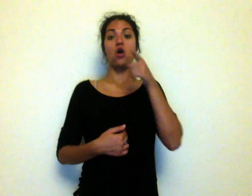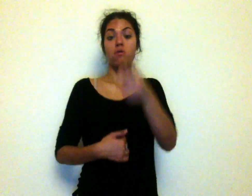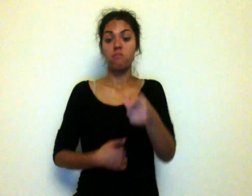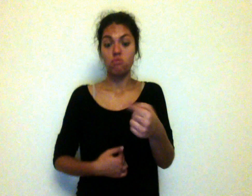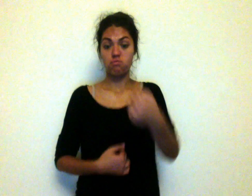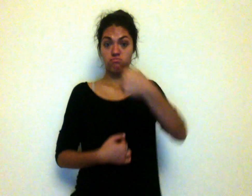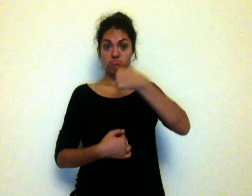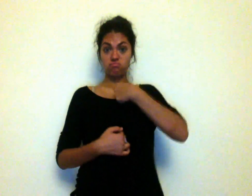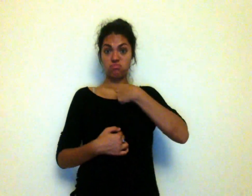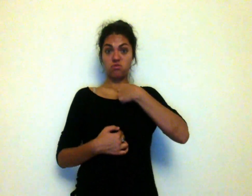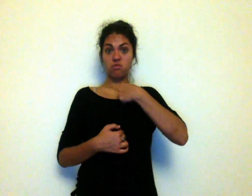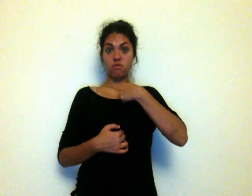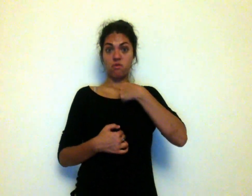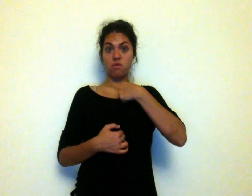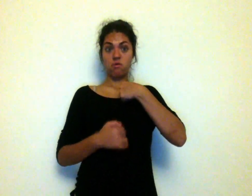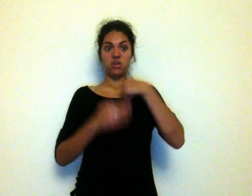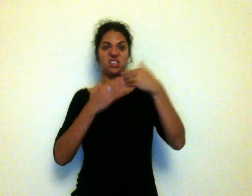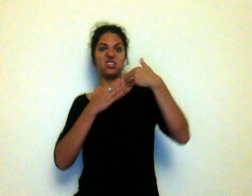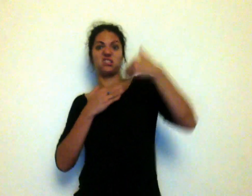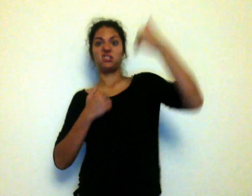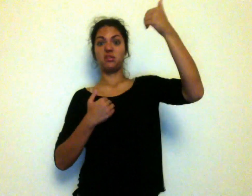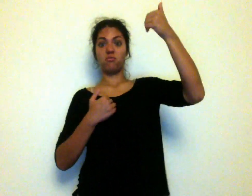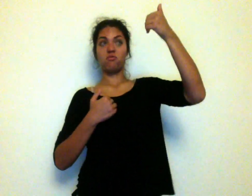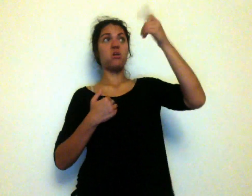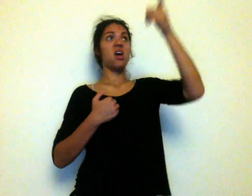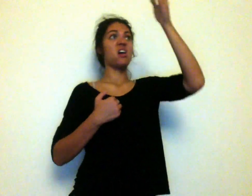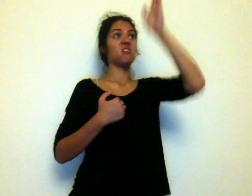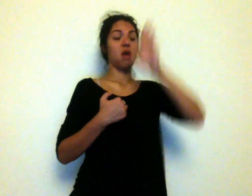Hindu will not pray, because praying assumes a you.